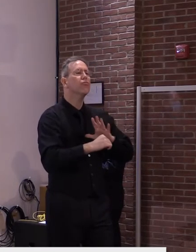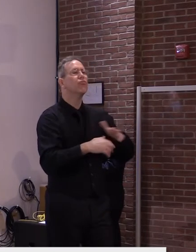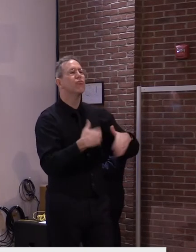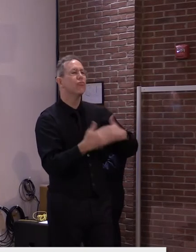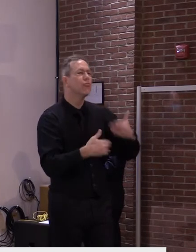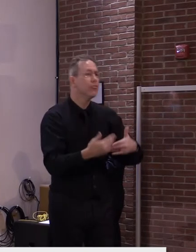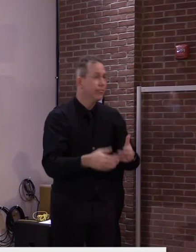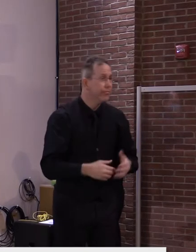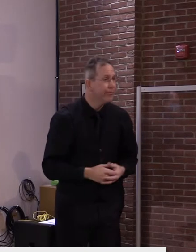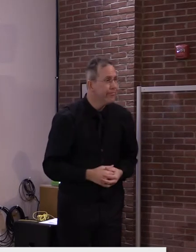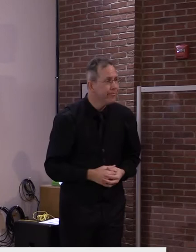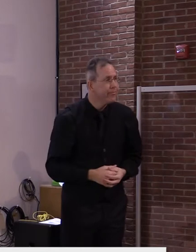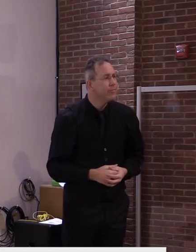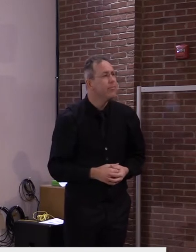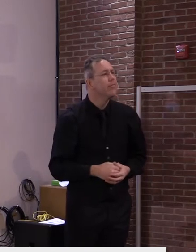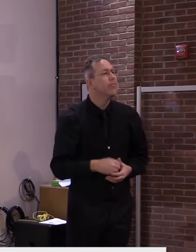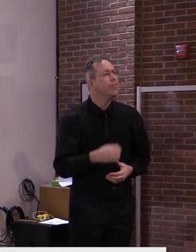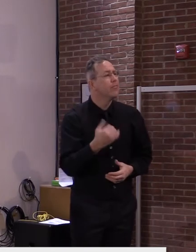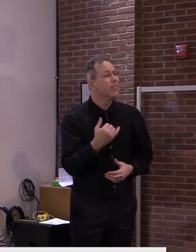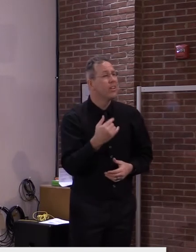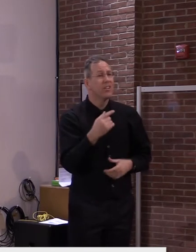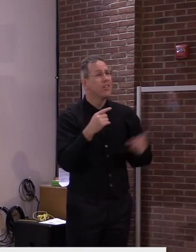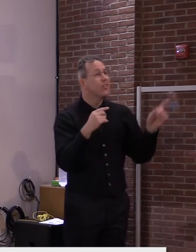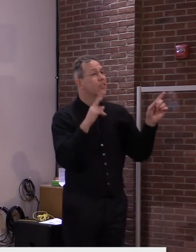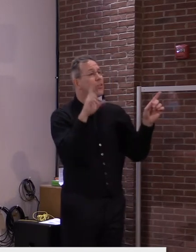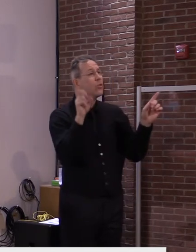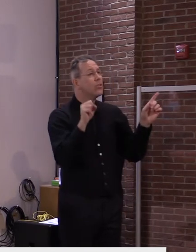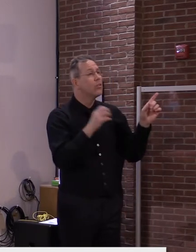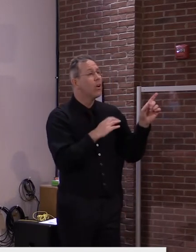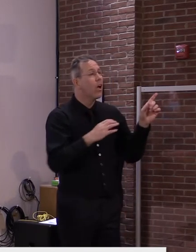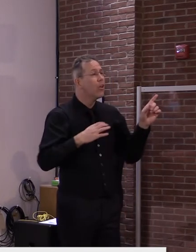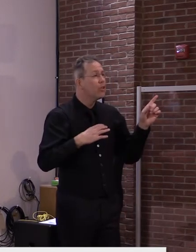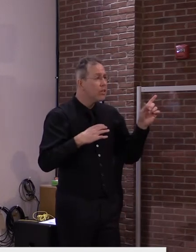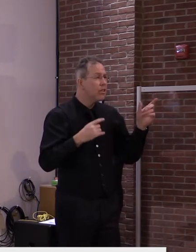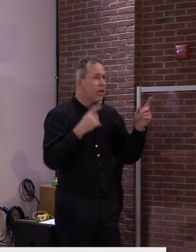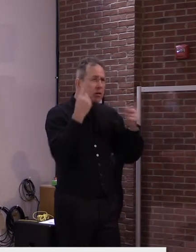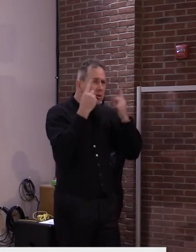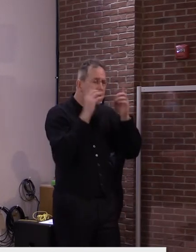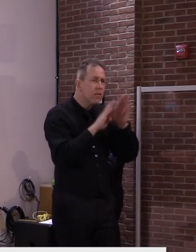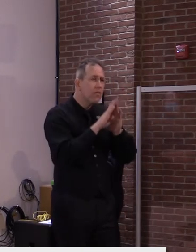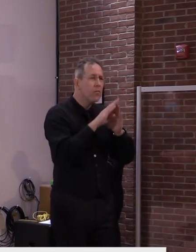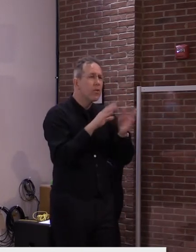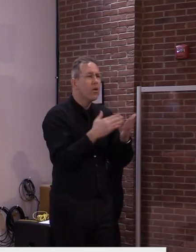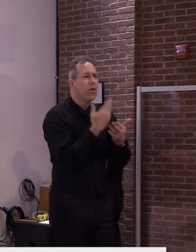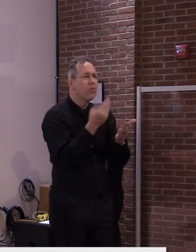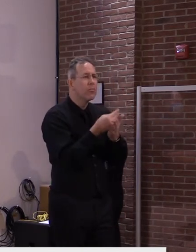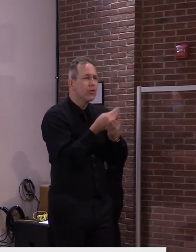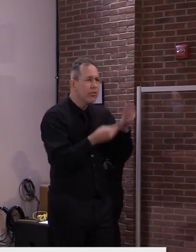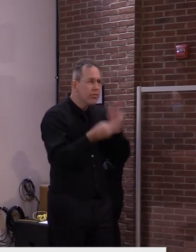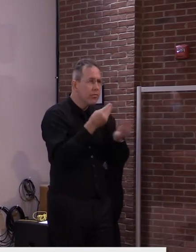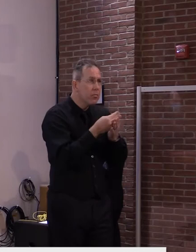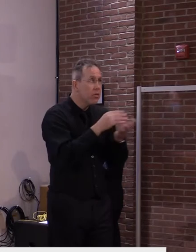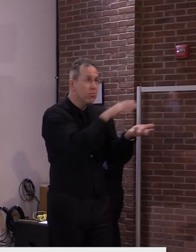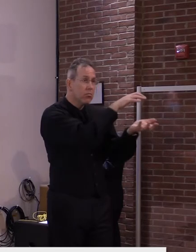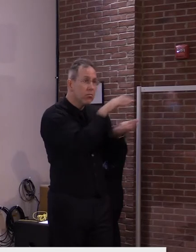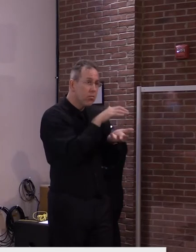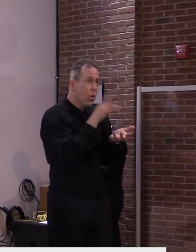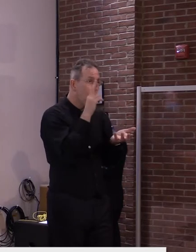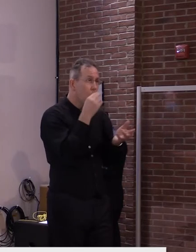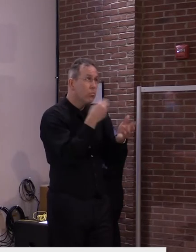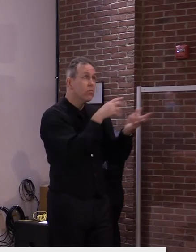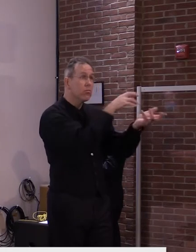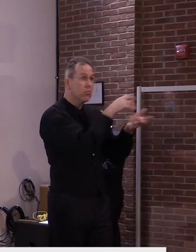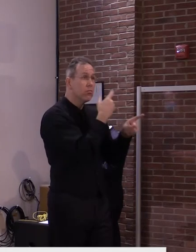hope that at least a portion of that will come our way so that we can keep these businesses